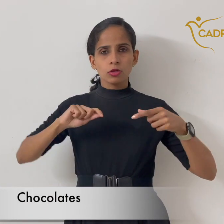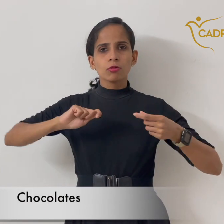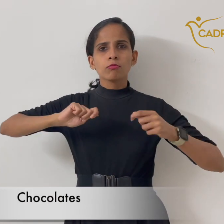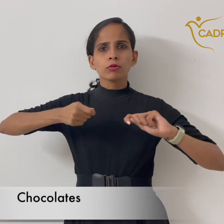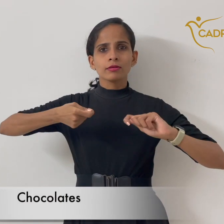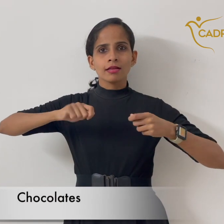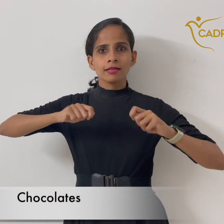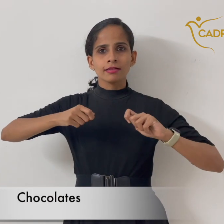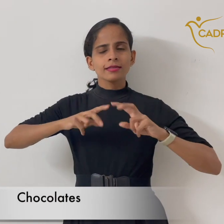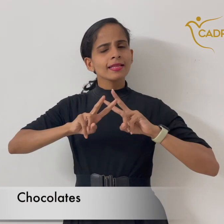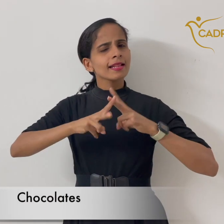Chocolates.